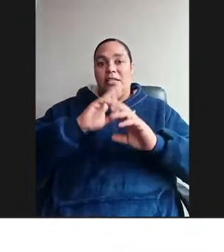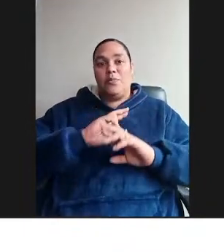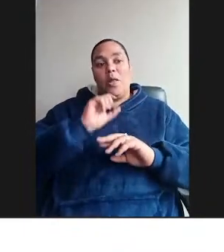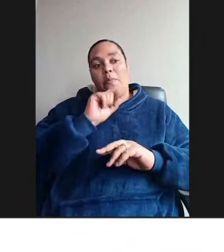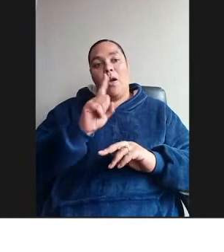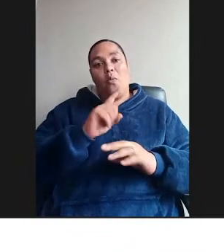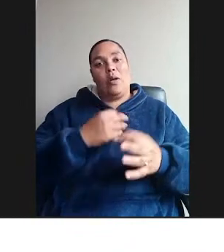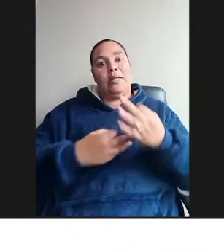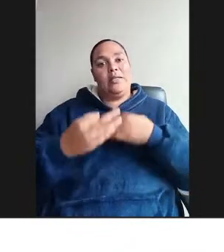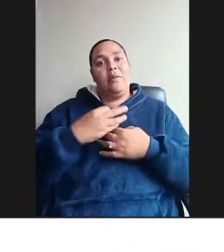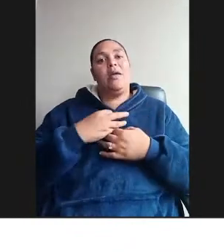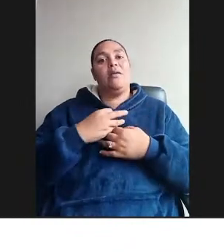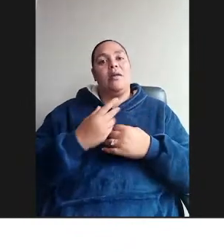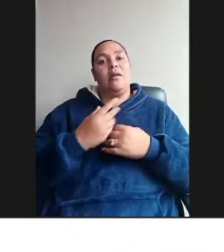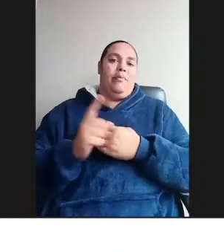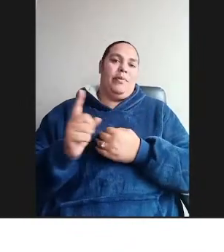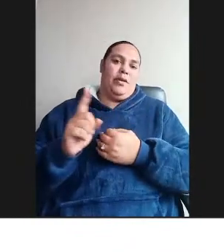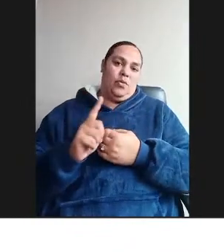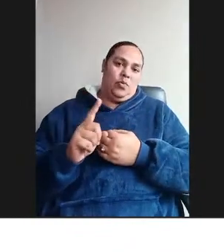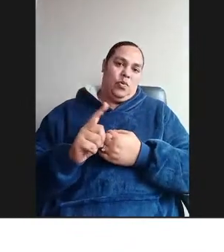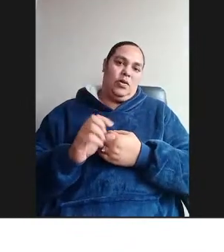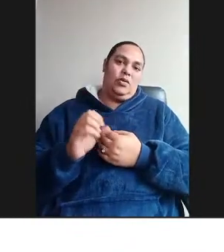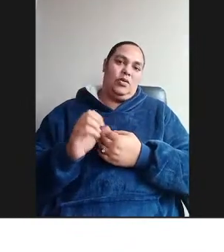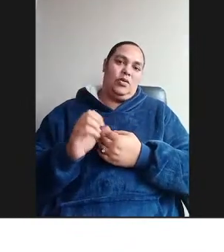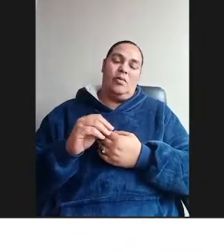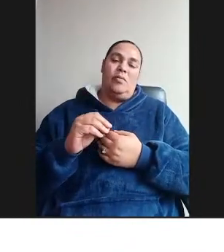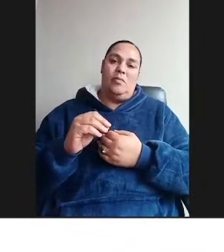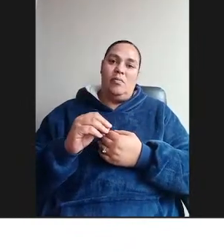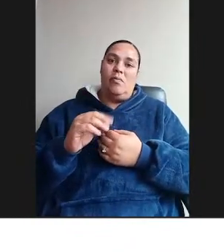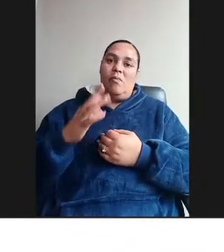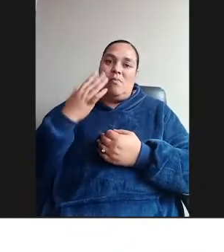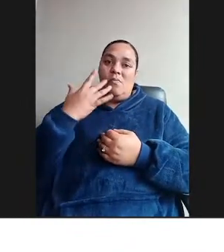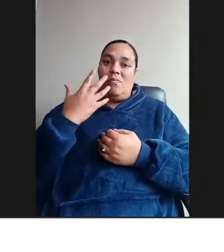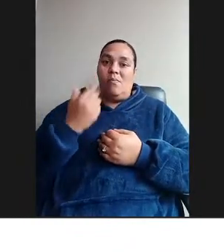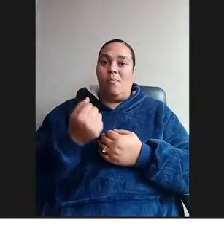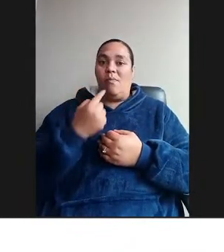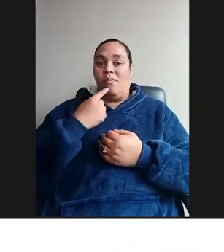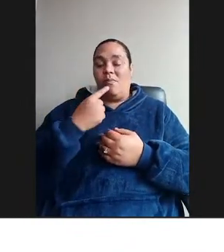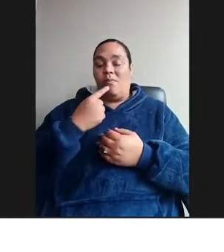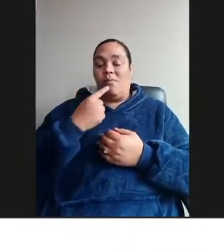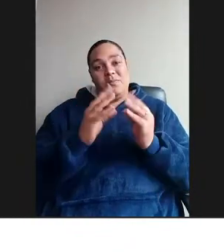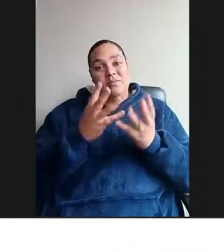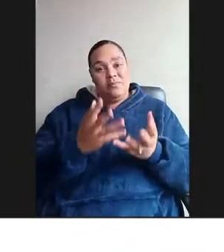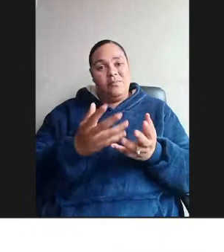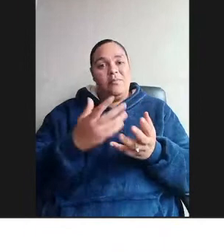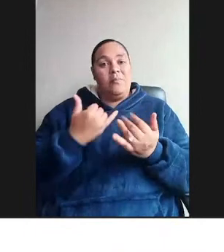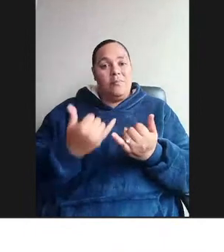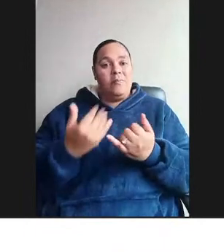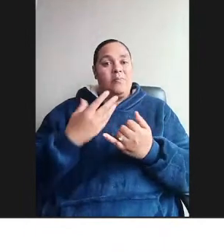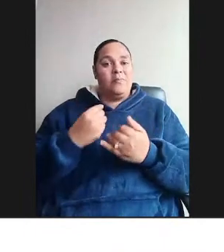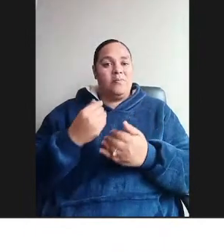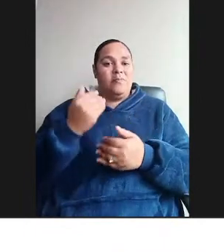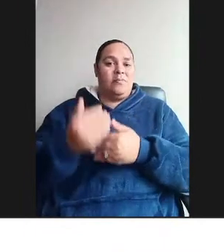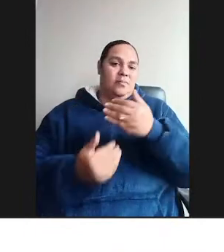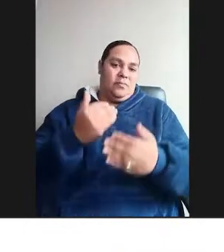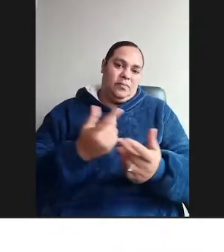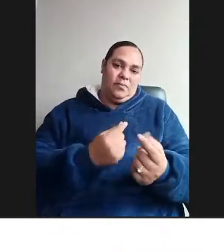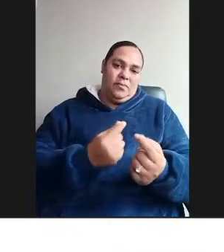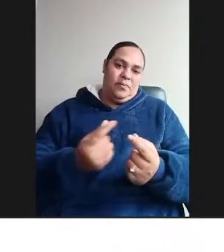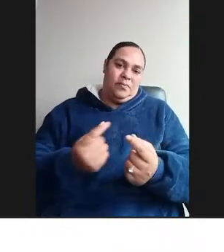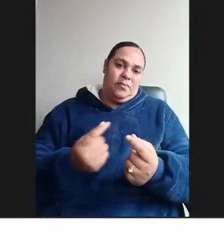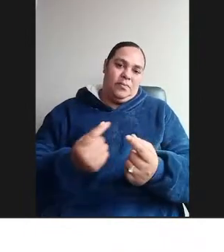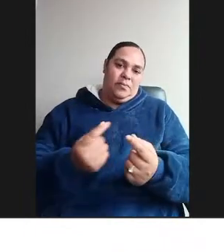is happening. So with having said all that, currently we've got a process that we are following